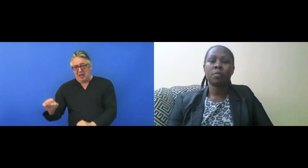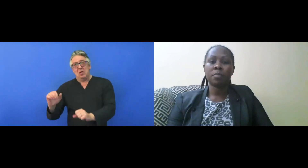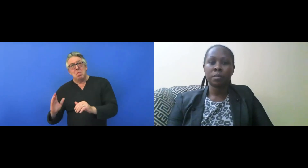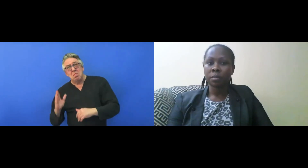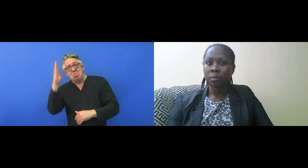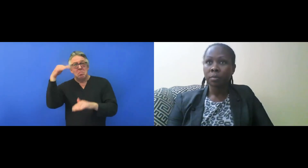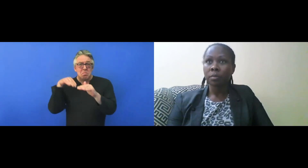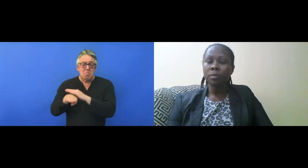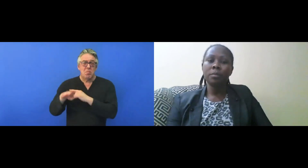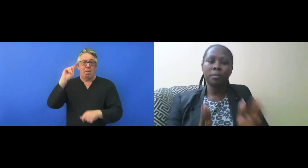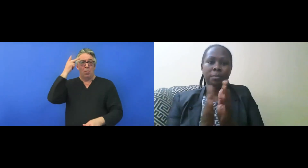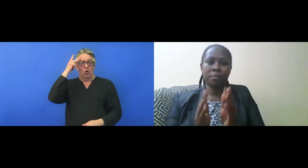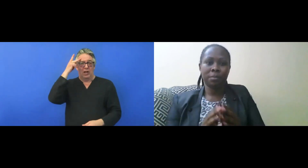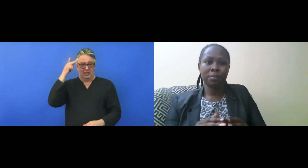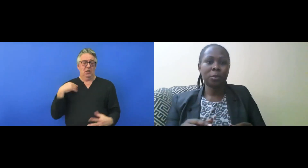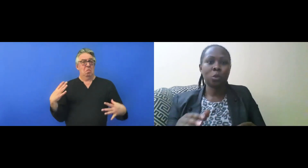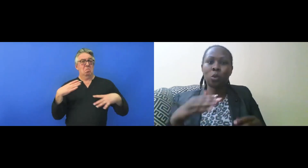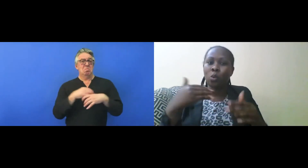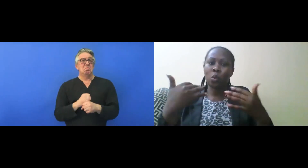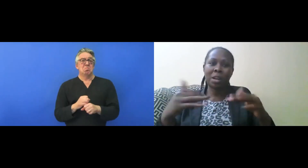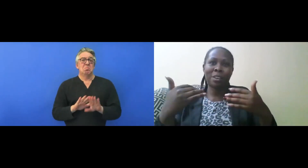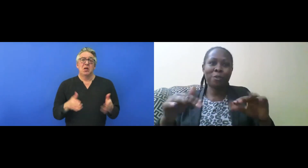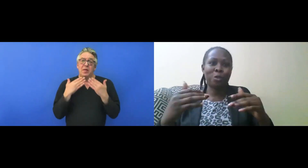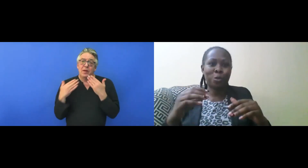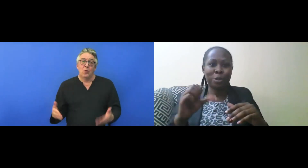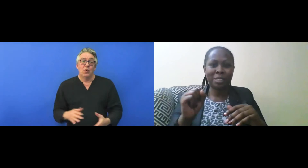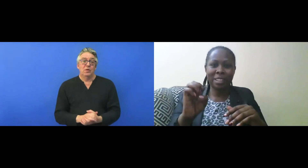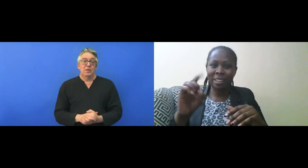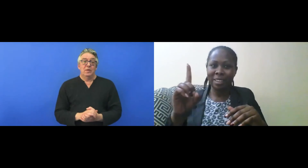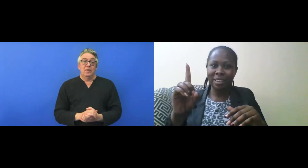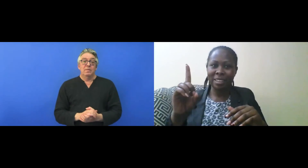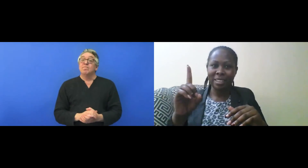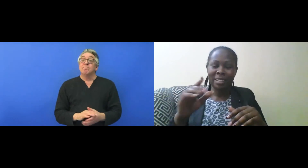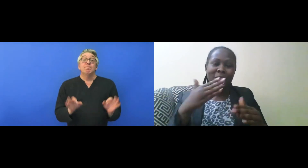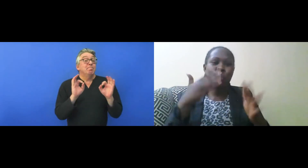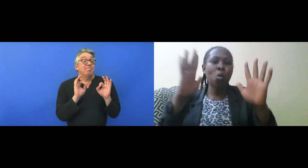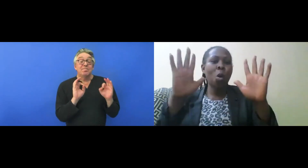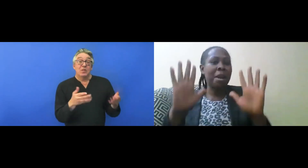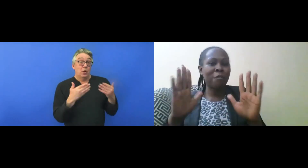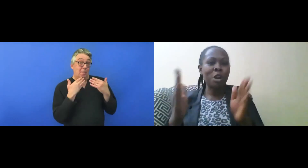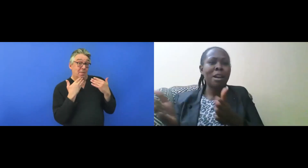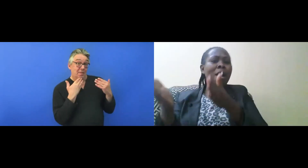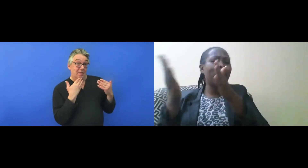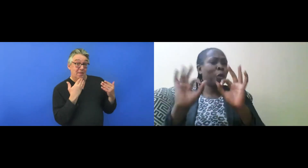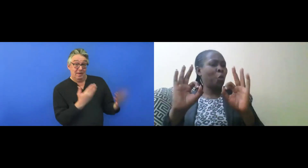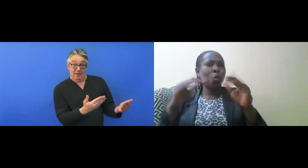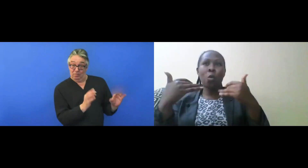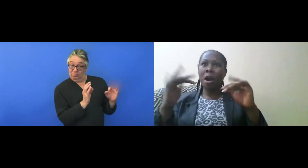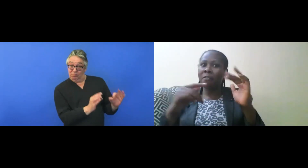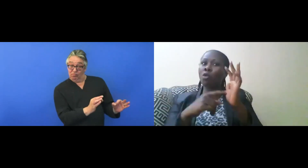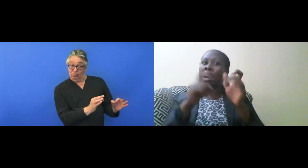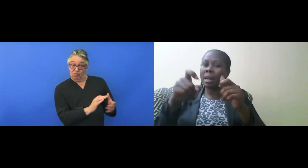very much. Thank you very much. Thank you very much. Hello? That